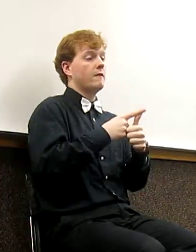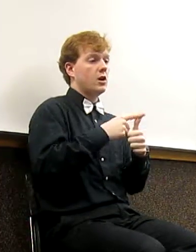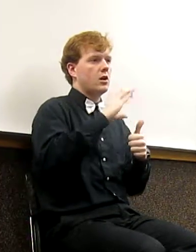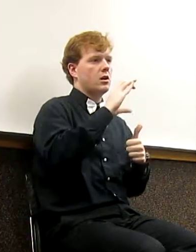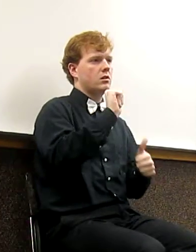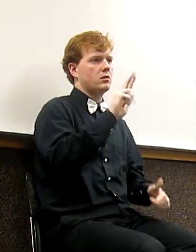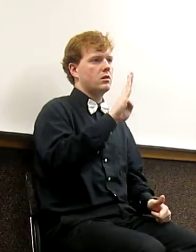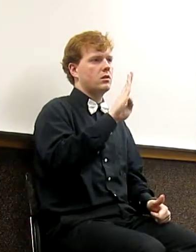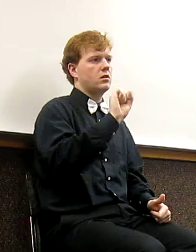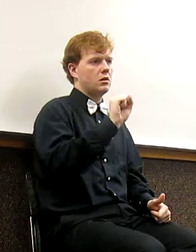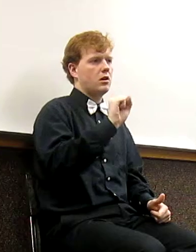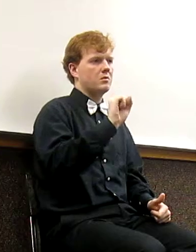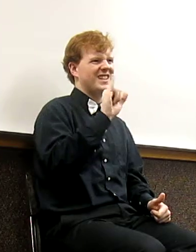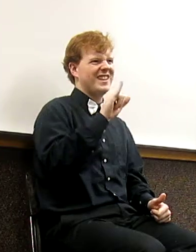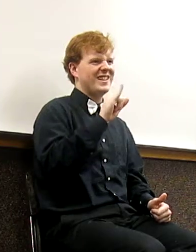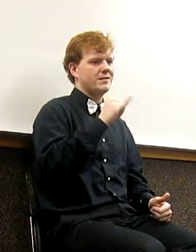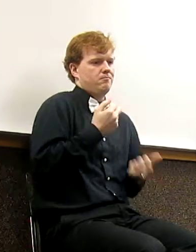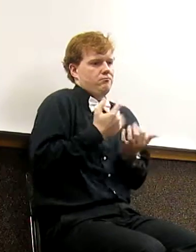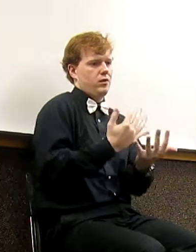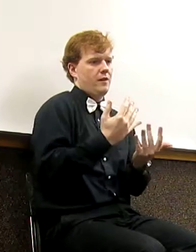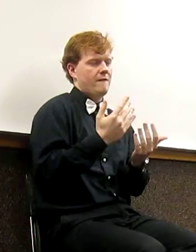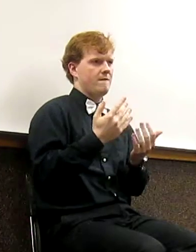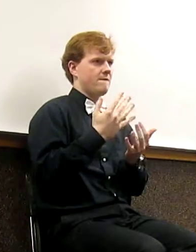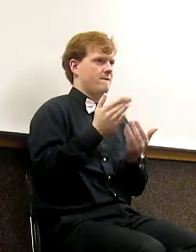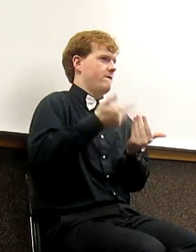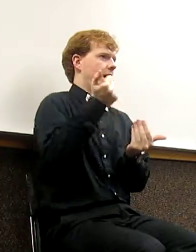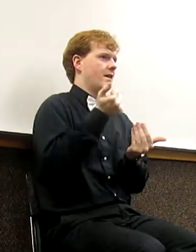Carbohydrates can burn faster and easier.